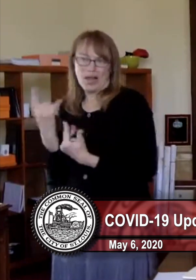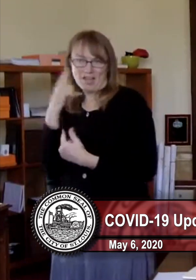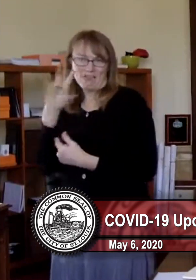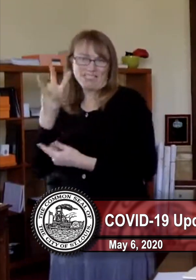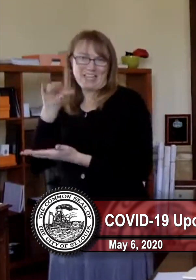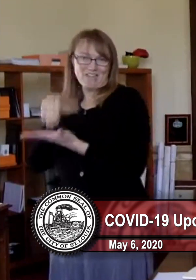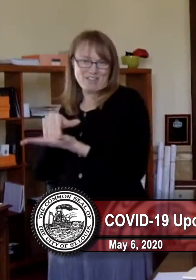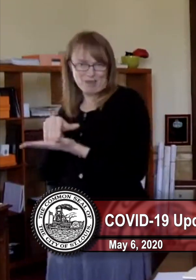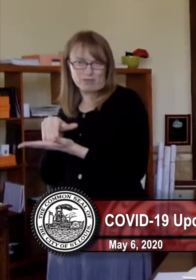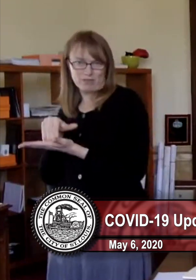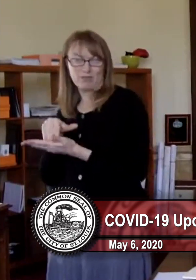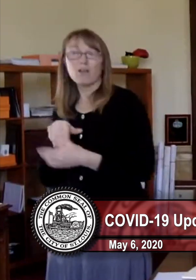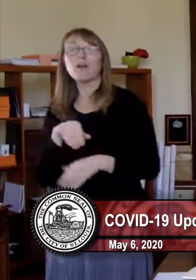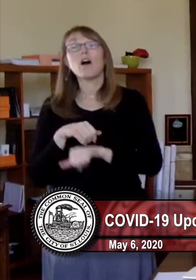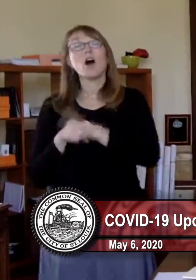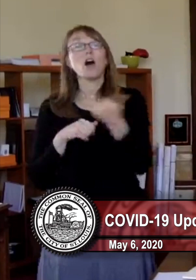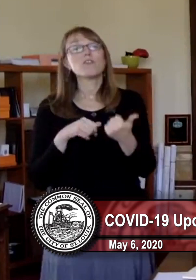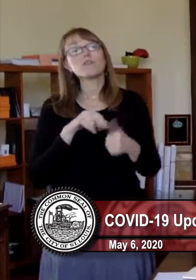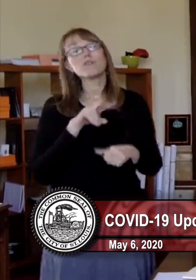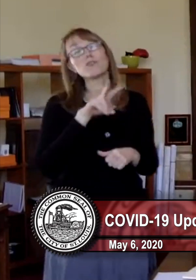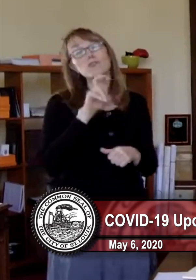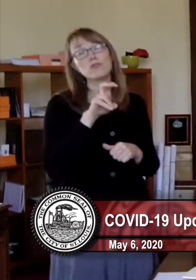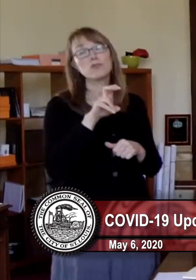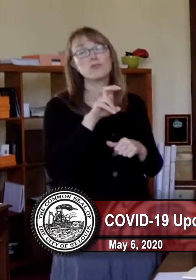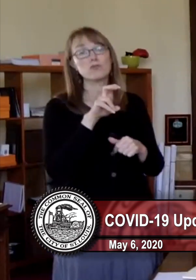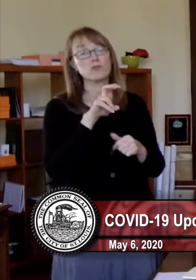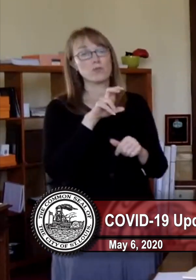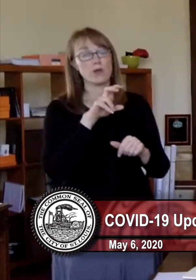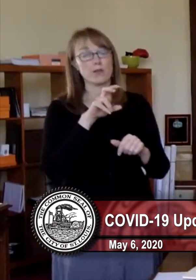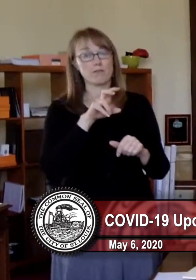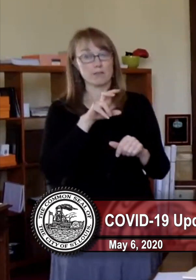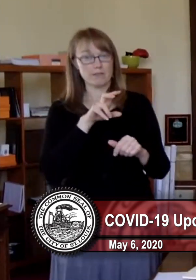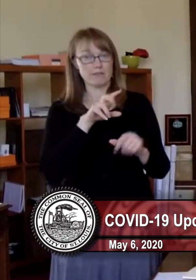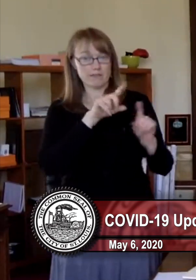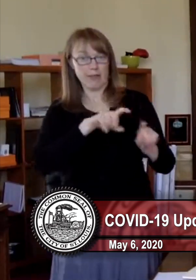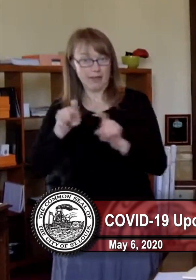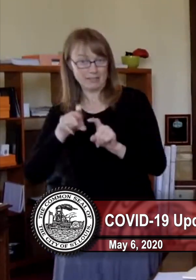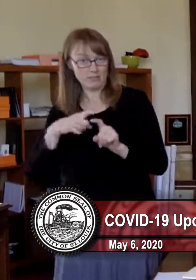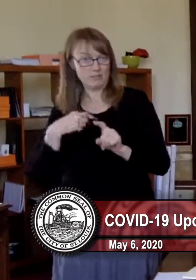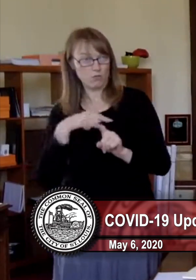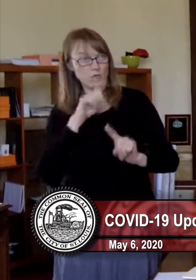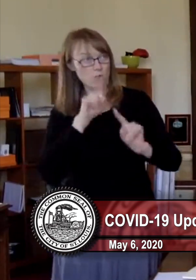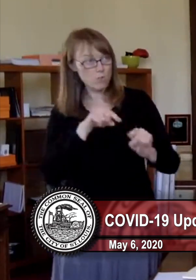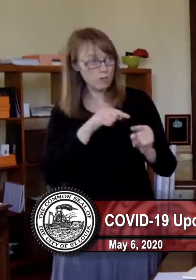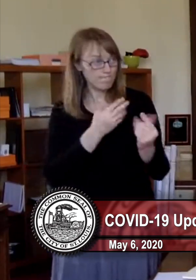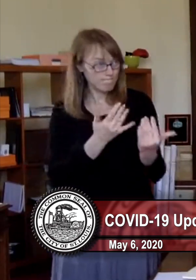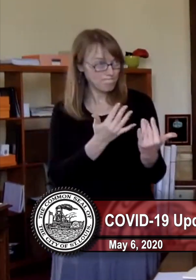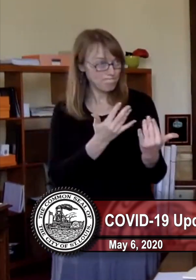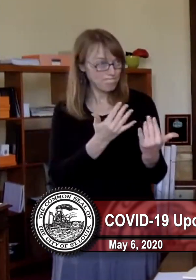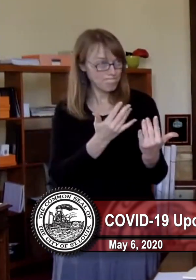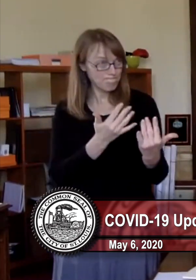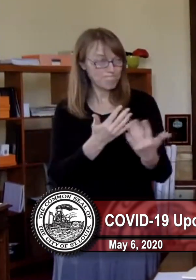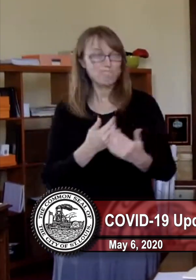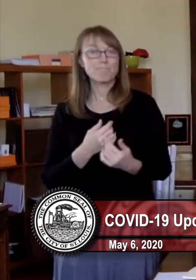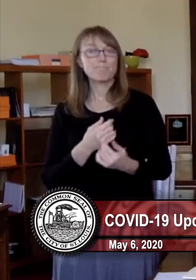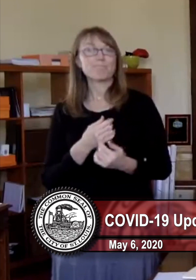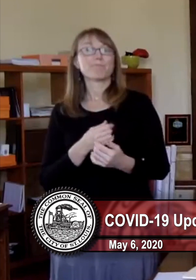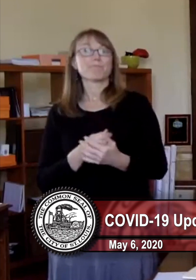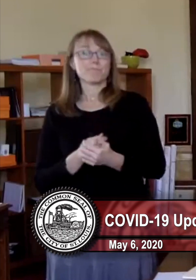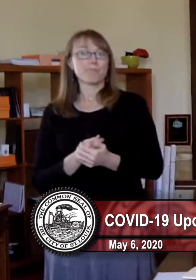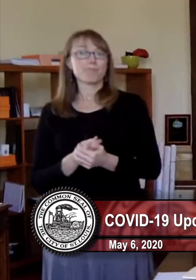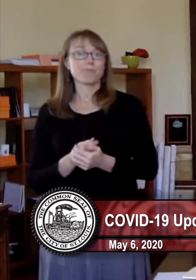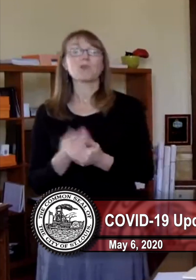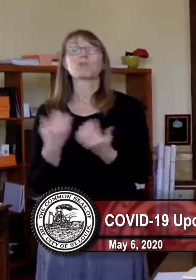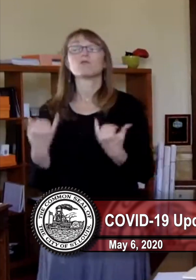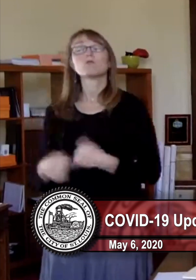tests on order. They've been on order for a few weeks. And so we're not exactly sure. These tests